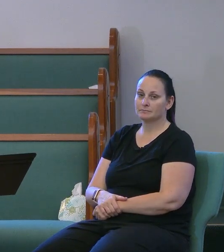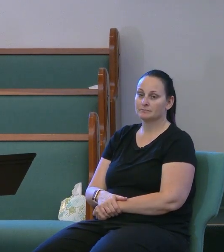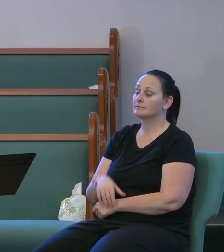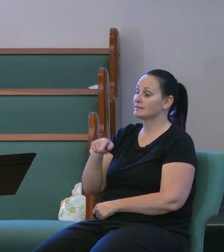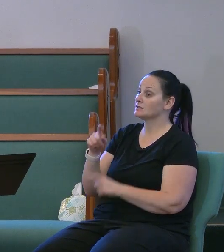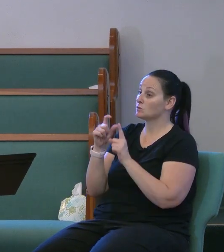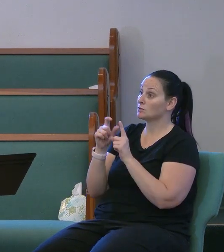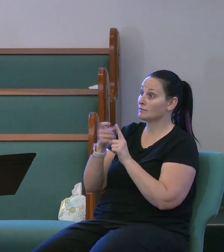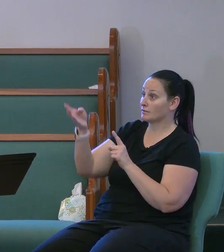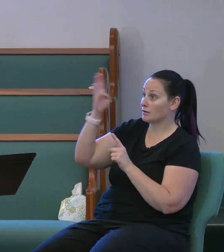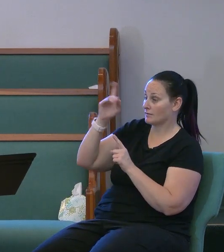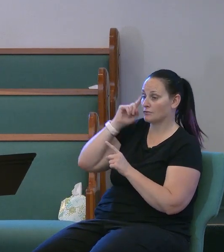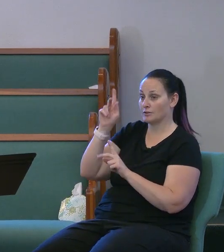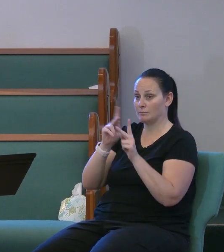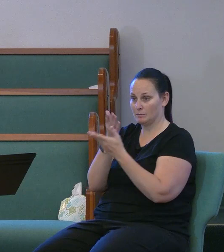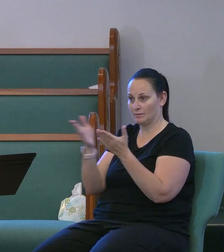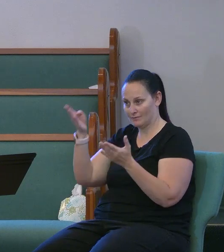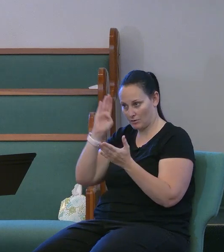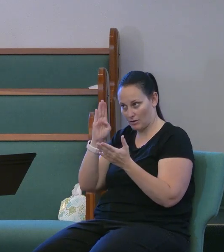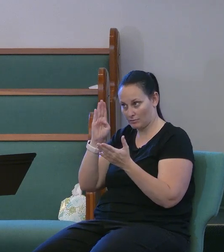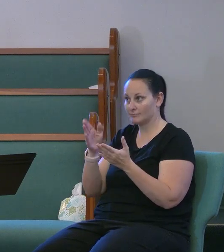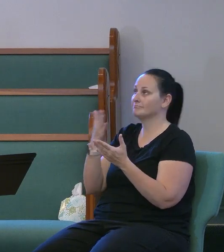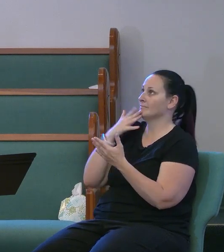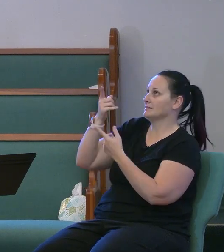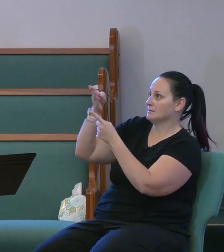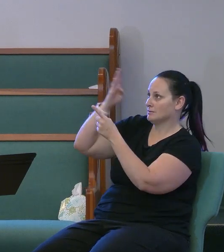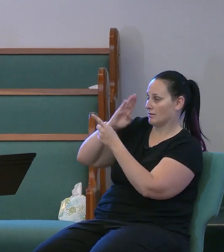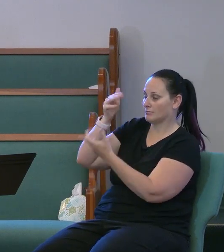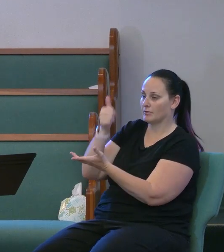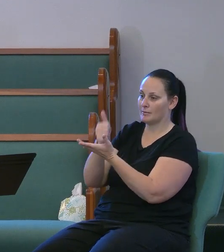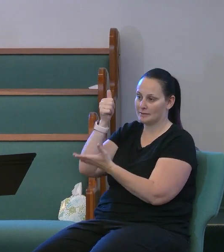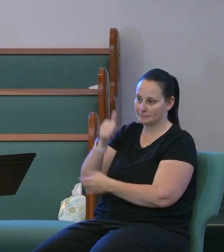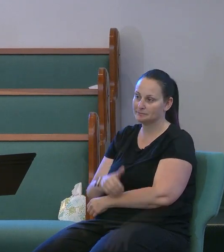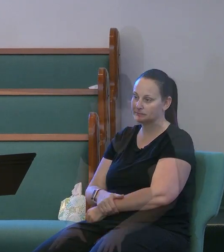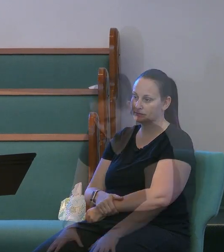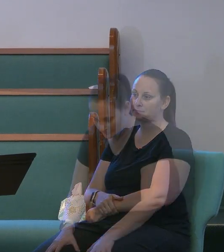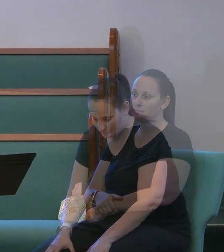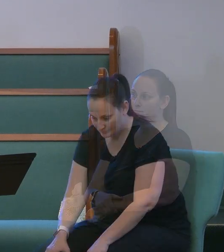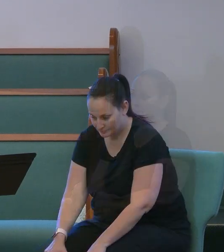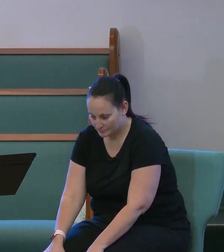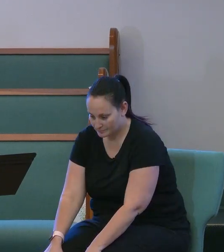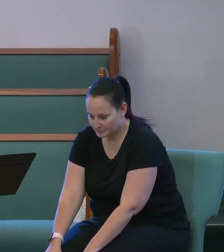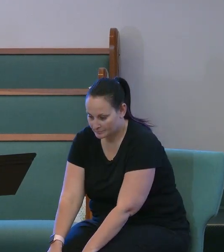This is the word of God for the people of God. Thanks be to God. Amen.